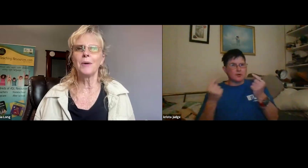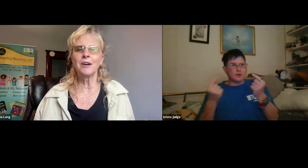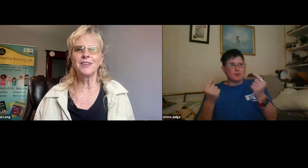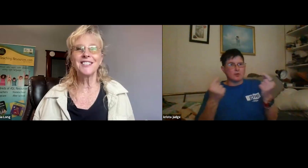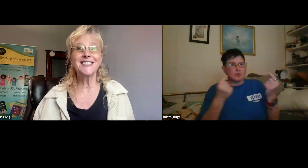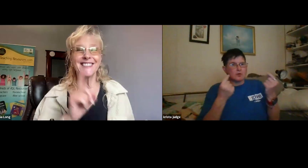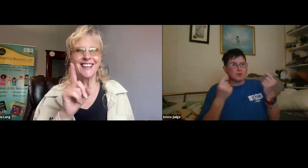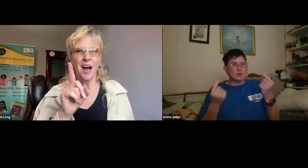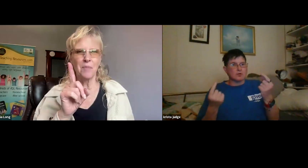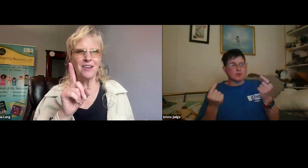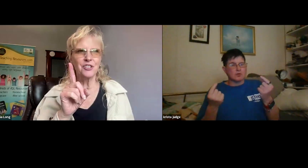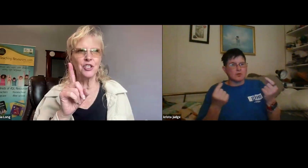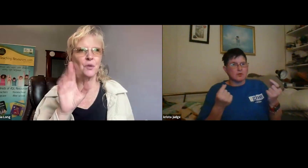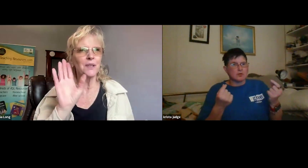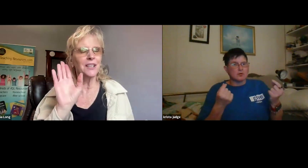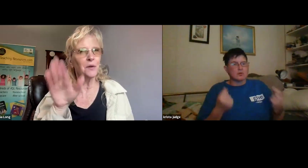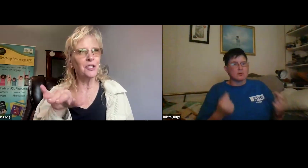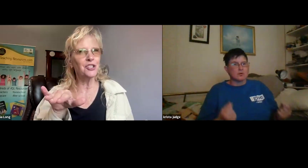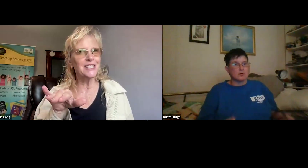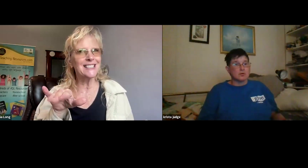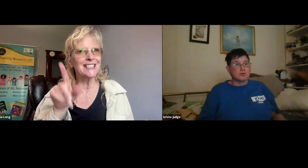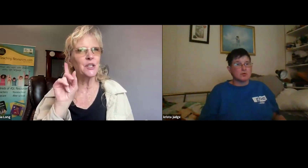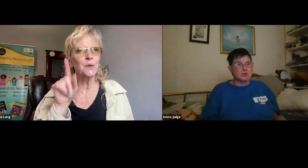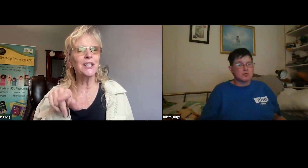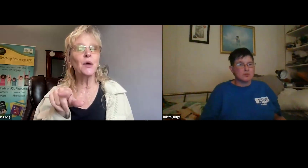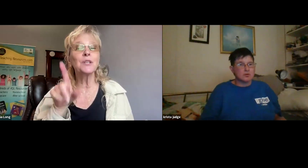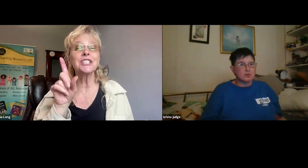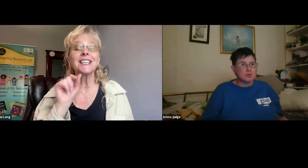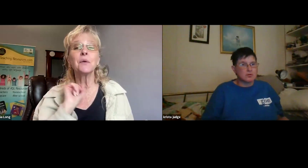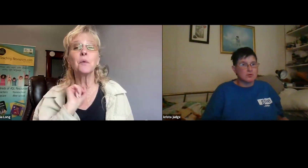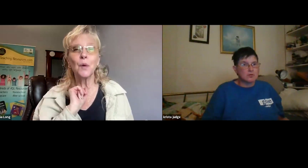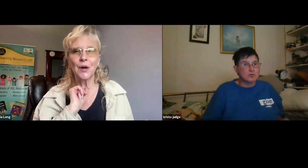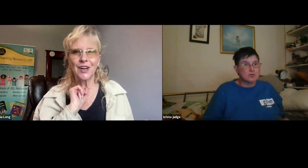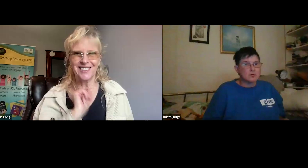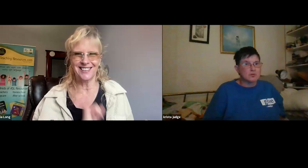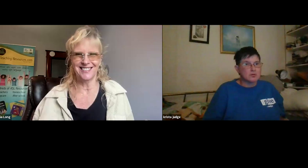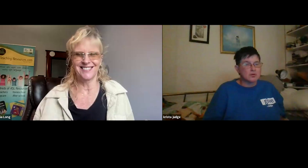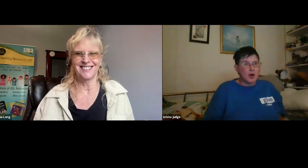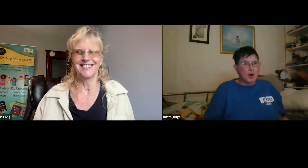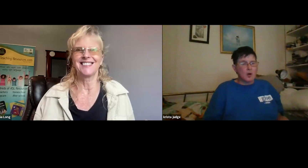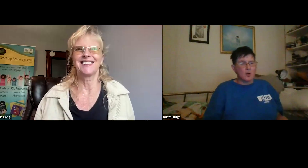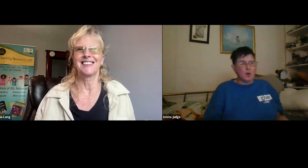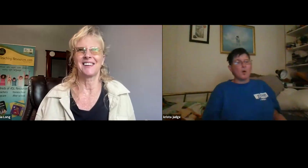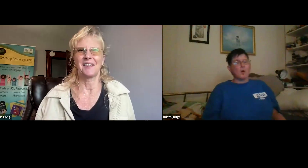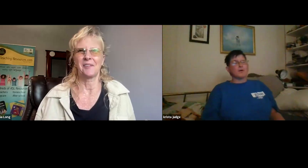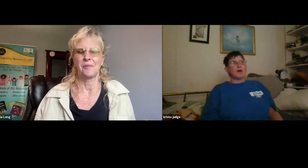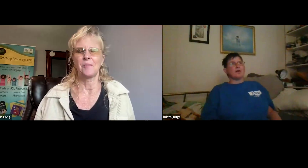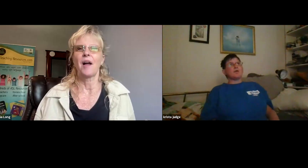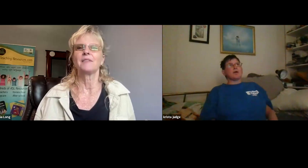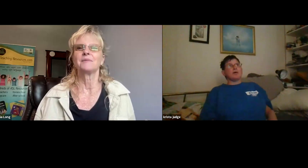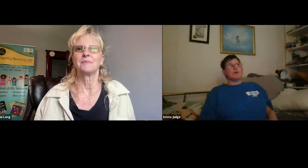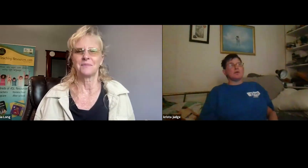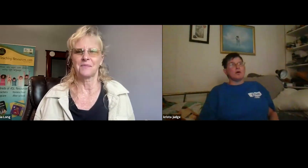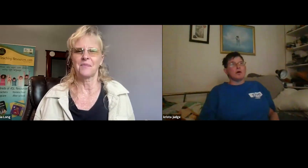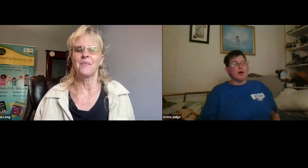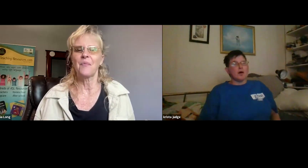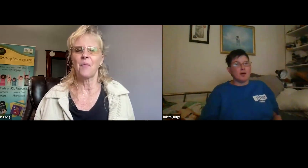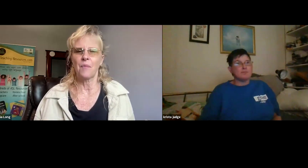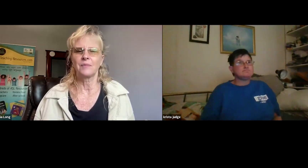What do you do? Almost. You don't want to know what she did. You want to know what she did at work. Oh, okay.